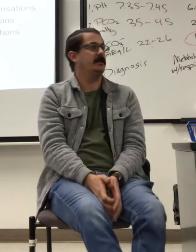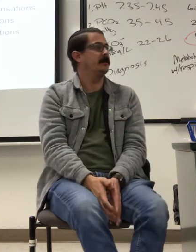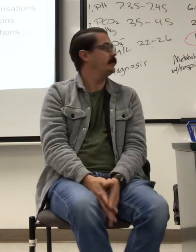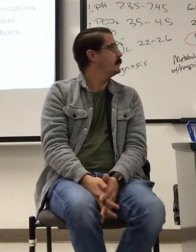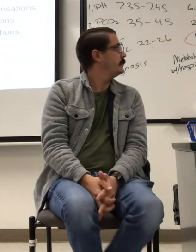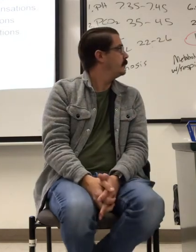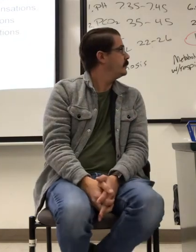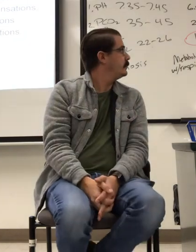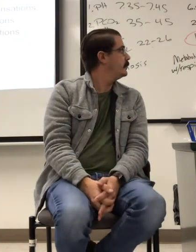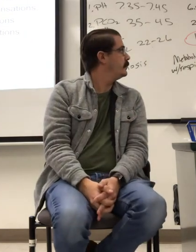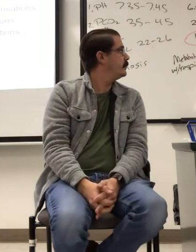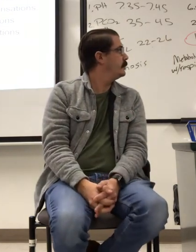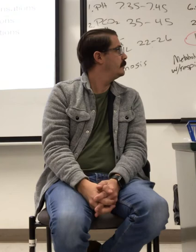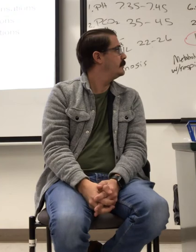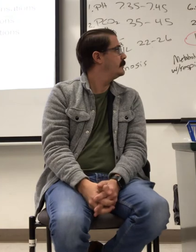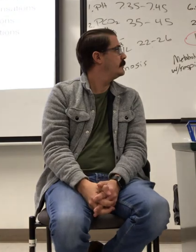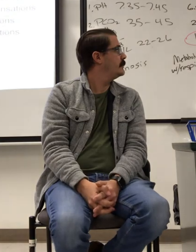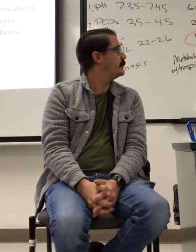Yeah. Acidosis.